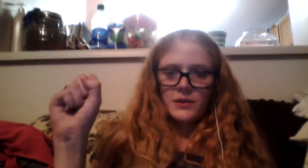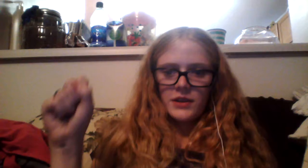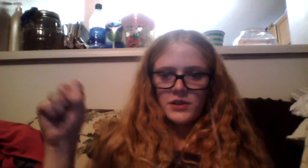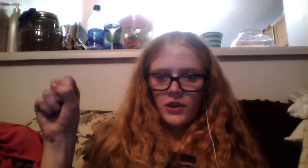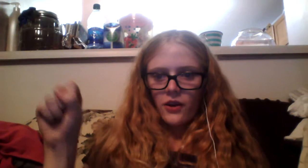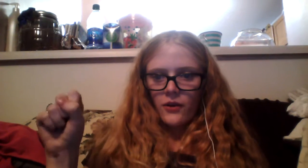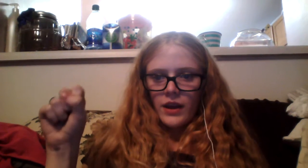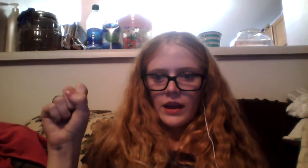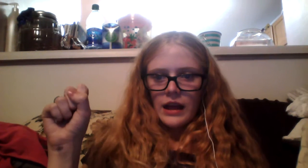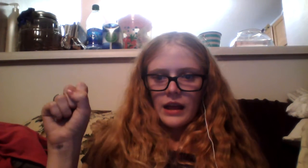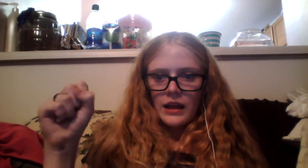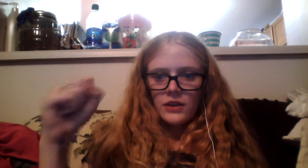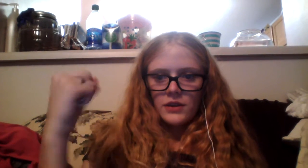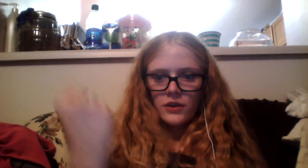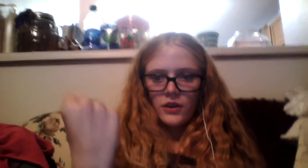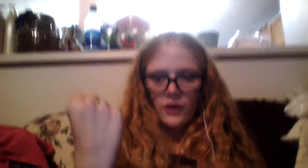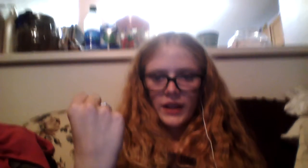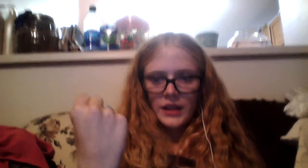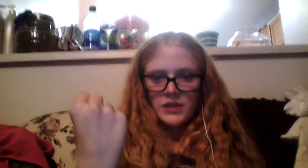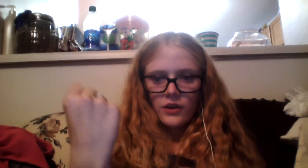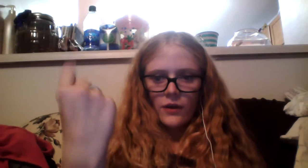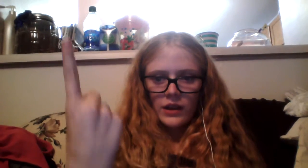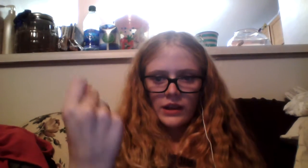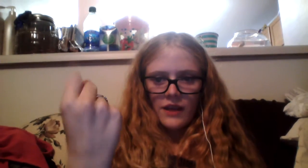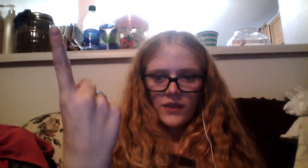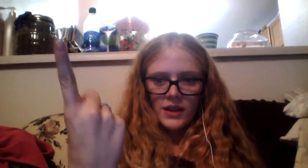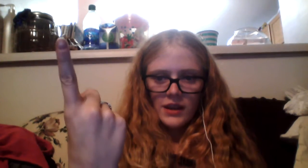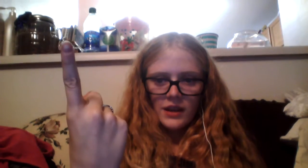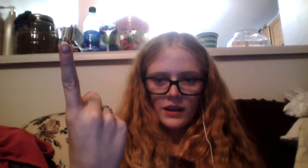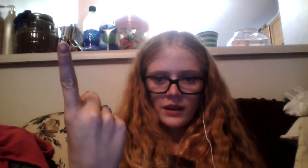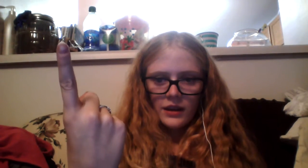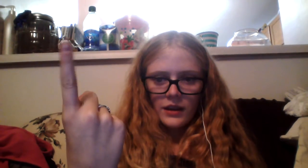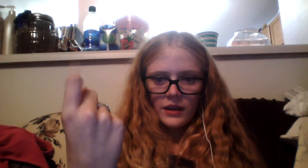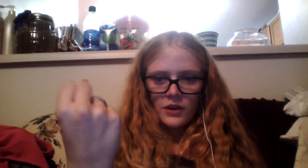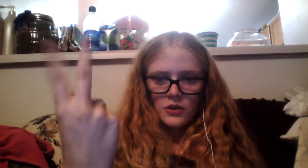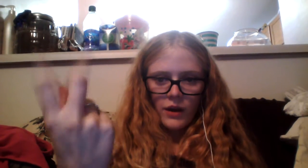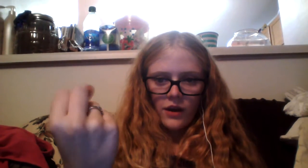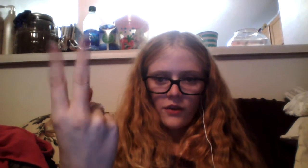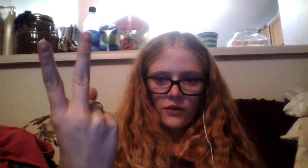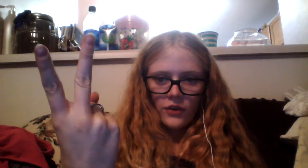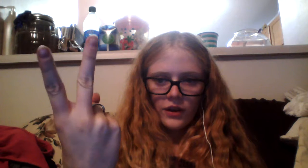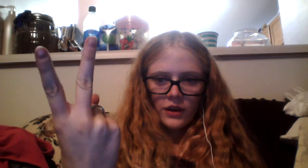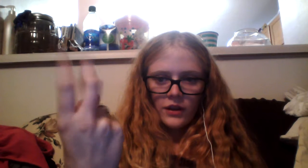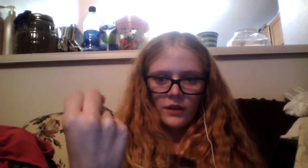one, so you go like this, you go 11, 12,